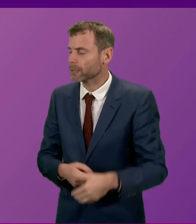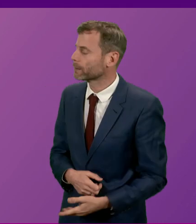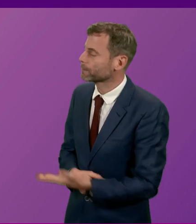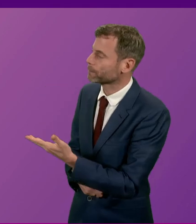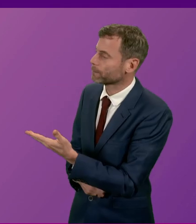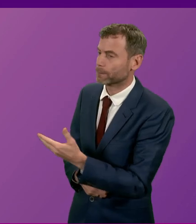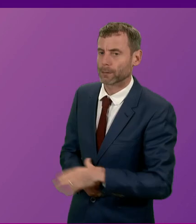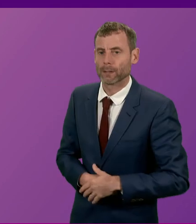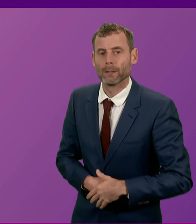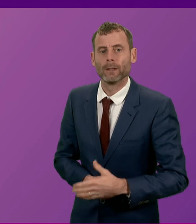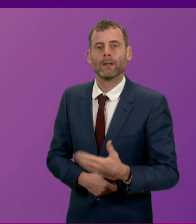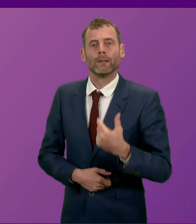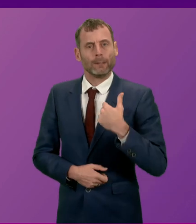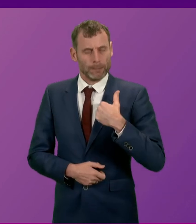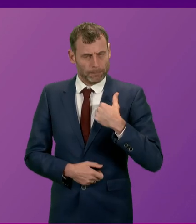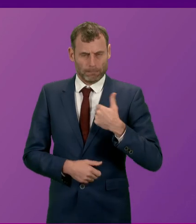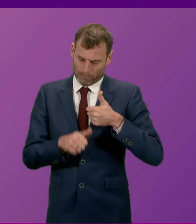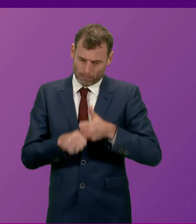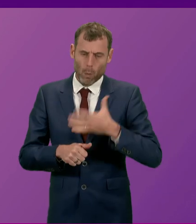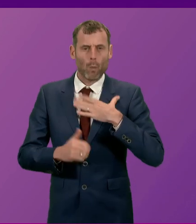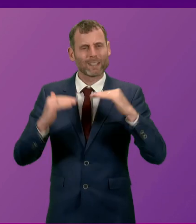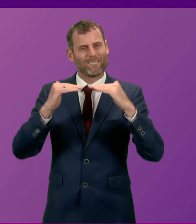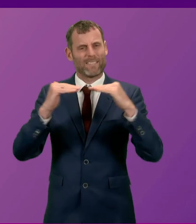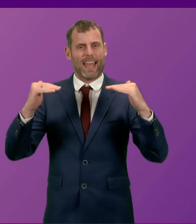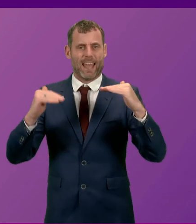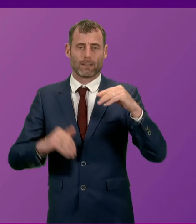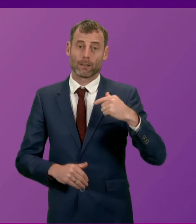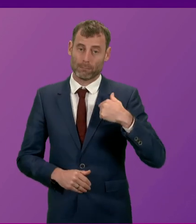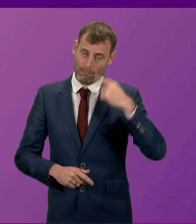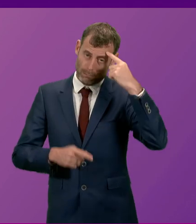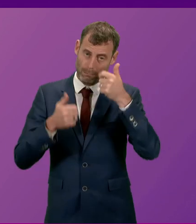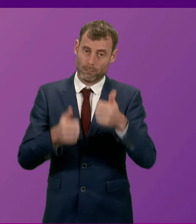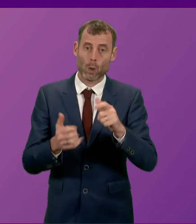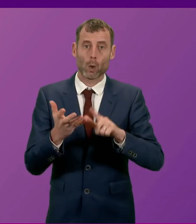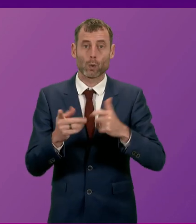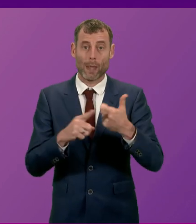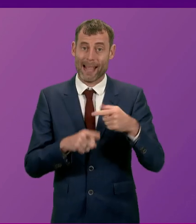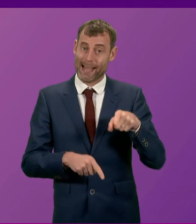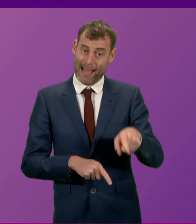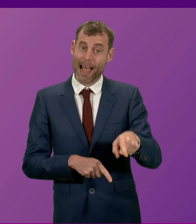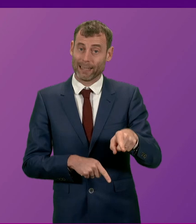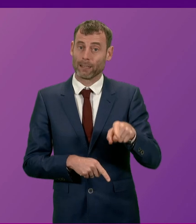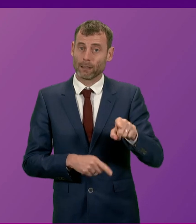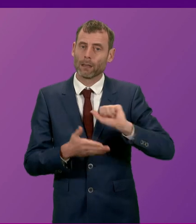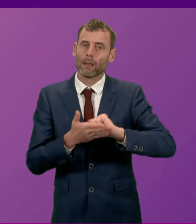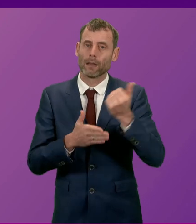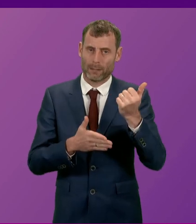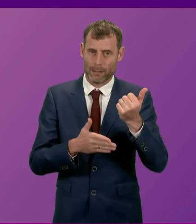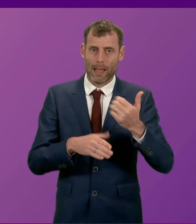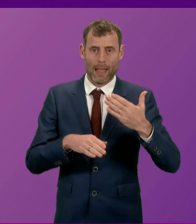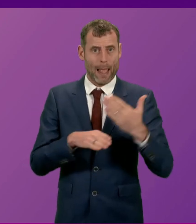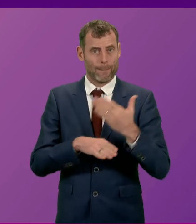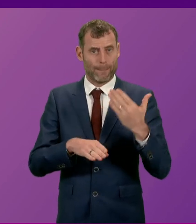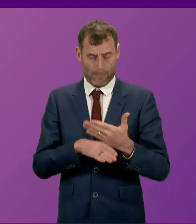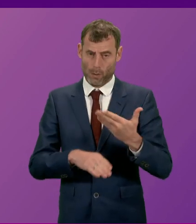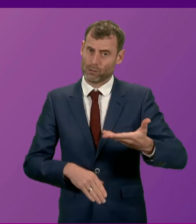Presiding Officer. I am interested in fairness, which is why I welcome today that the UK Government has published the Employment Rights Bill, which will bring about the biggest increase in